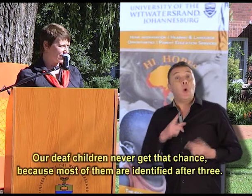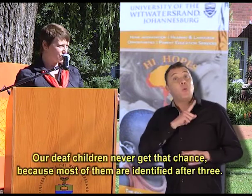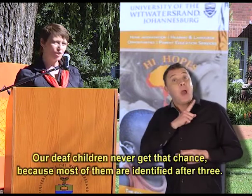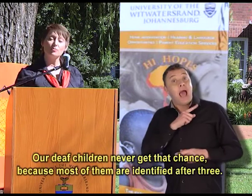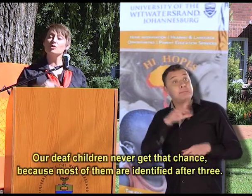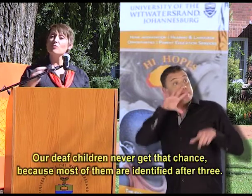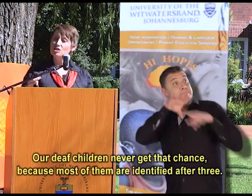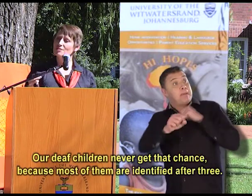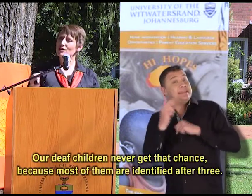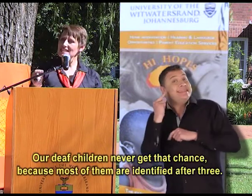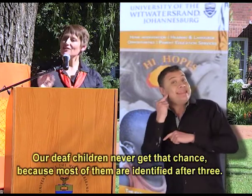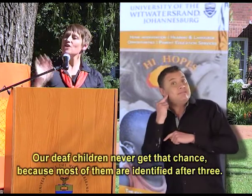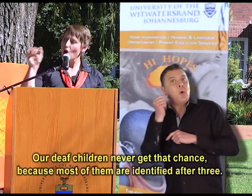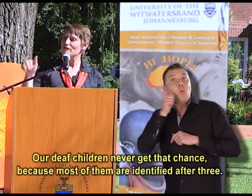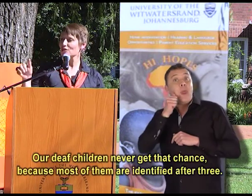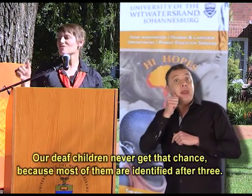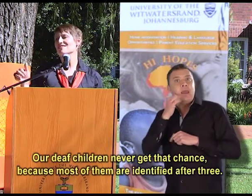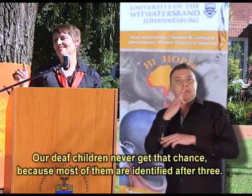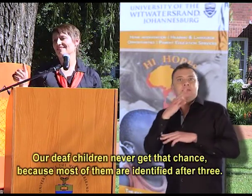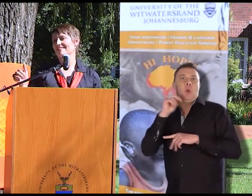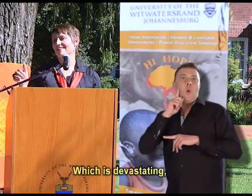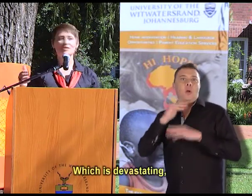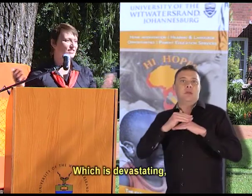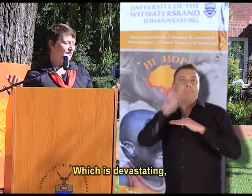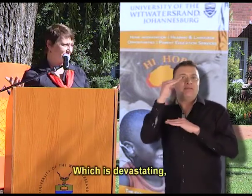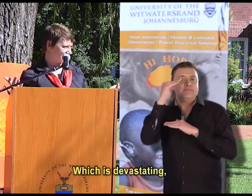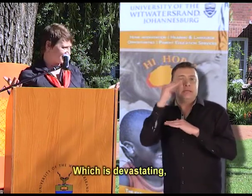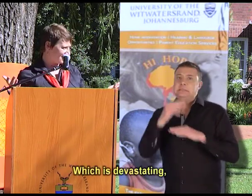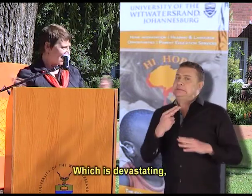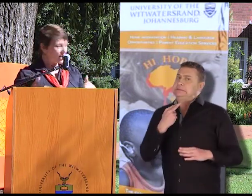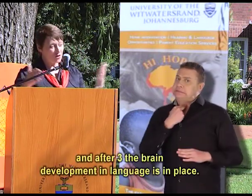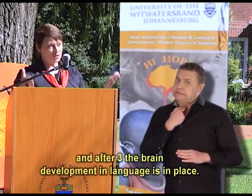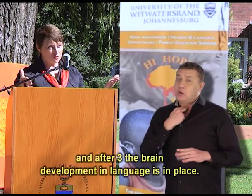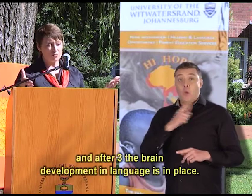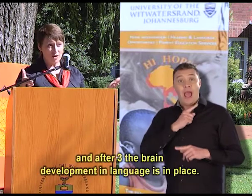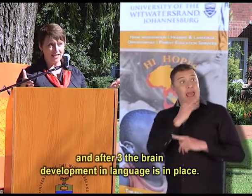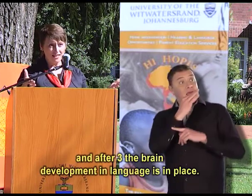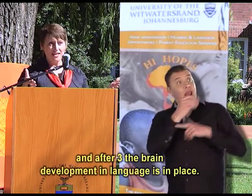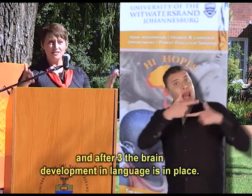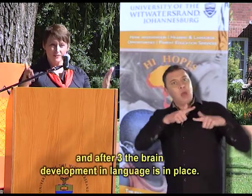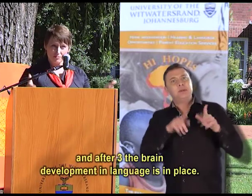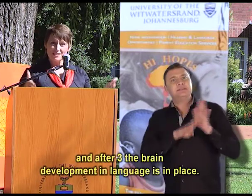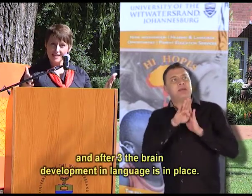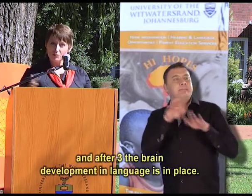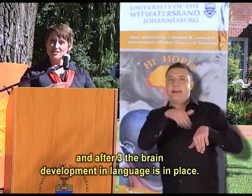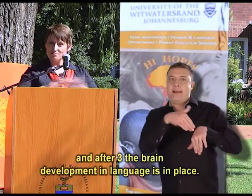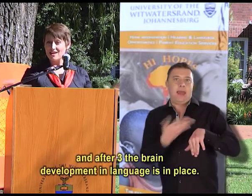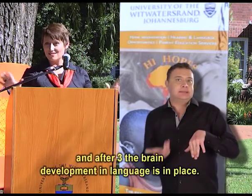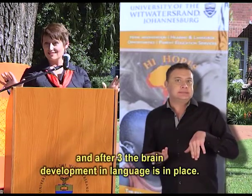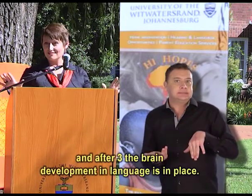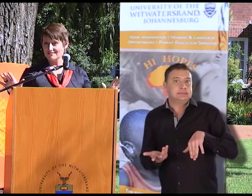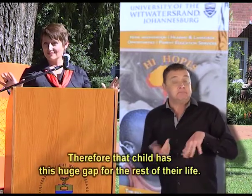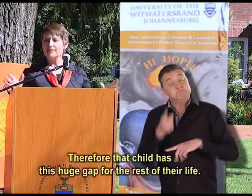never get that chance, because most of them are identified after 3, which is devastating. And after 3, the brain development and language